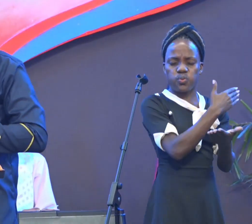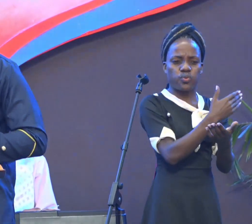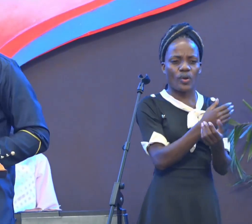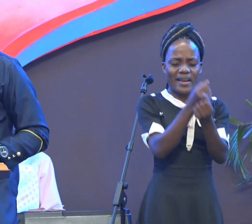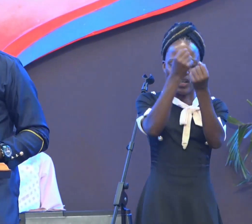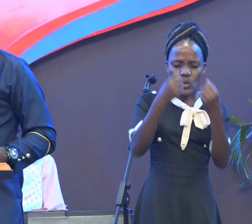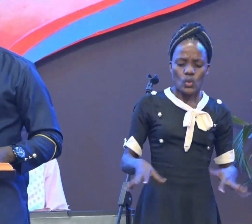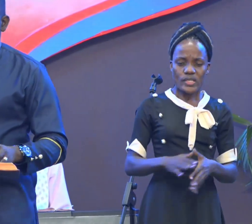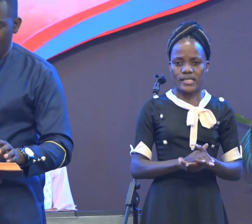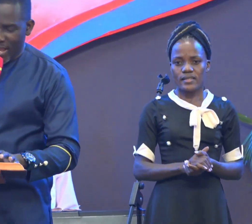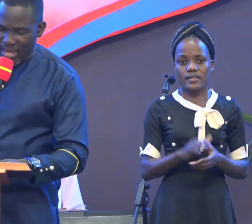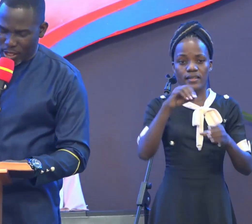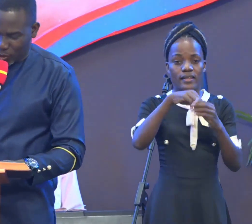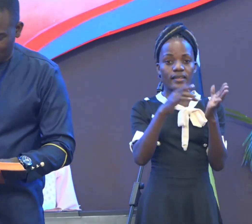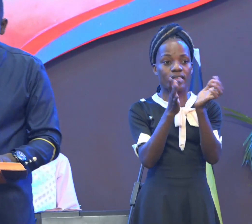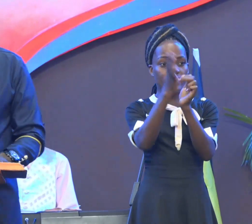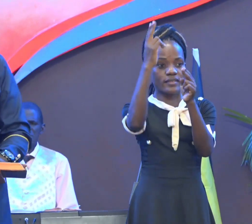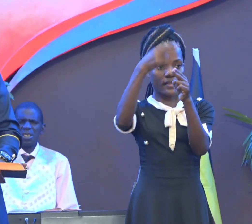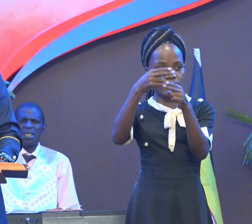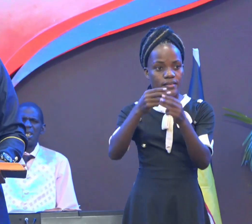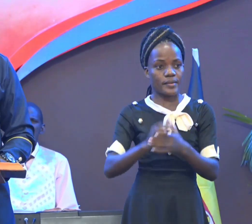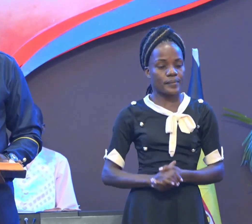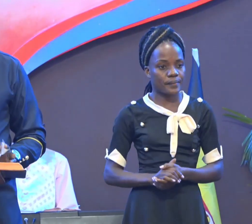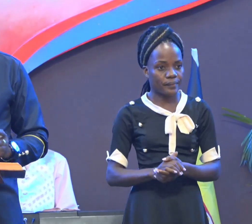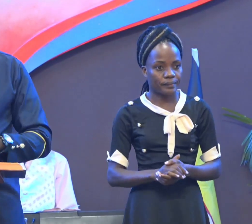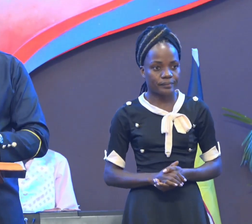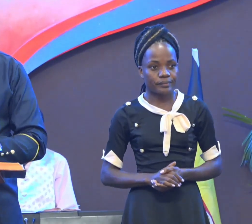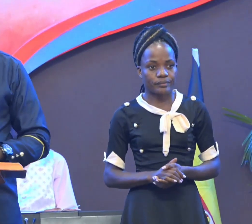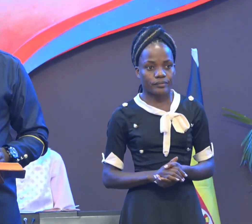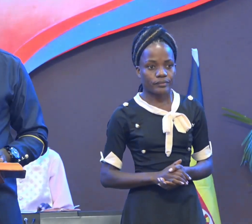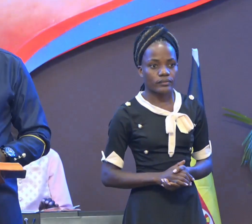be released. Mulinye rea Yesu. In the name of Jesus.